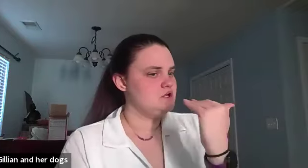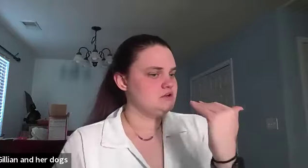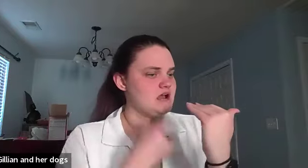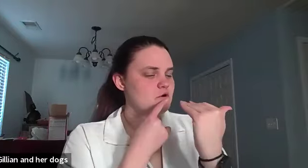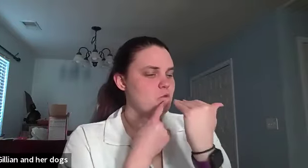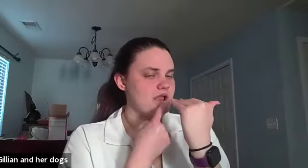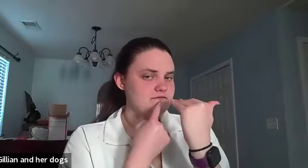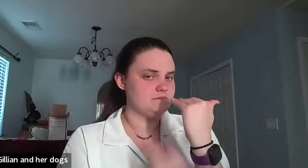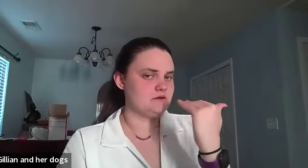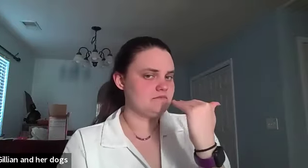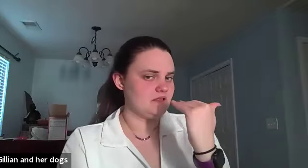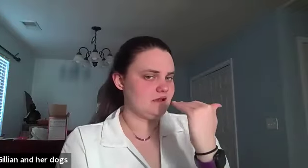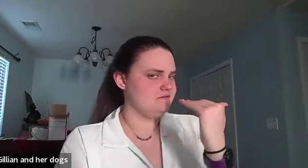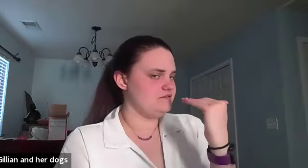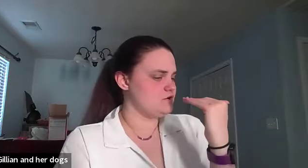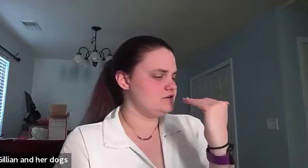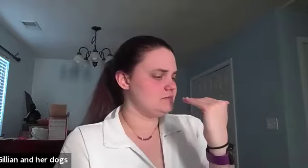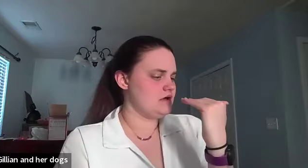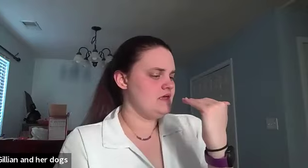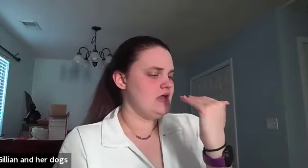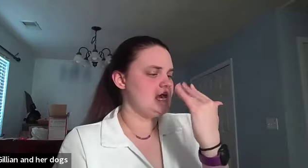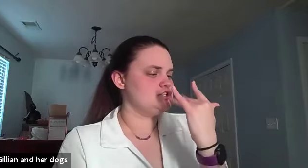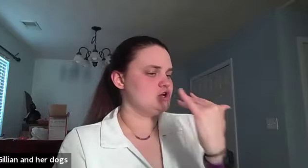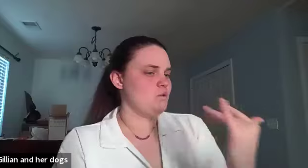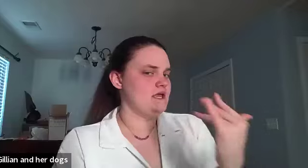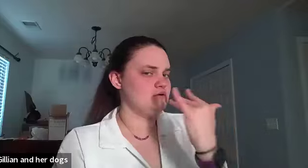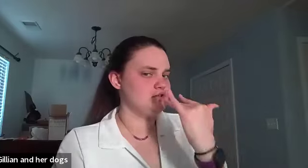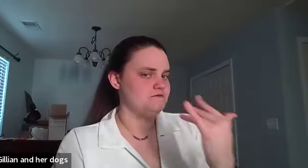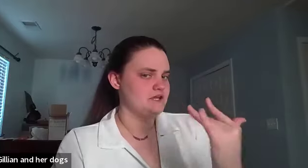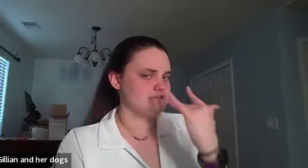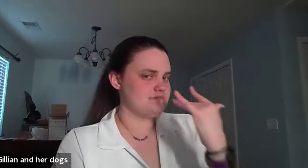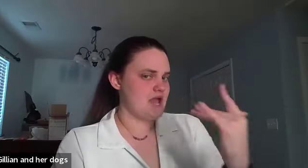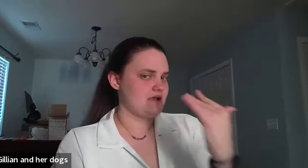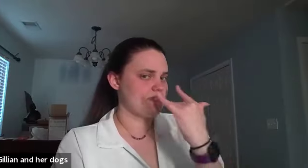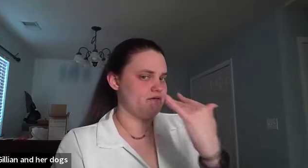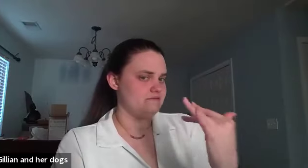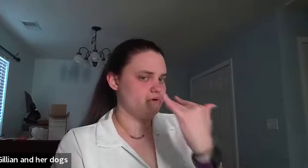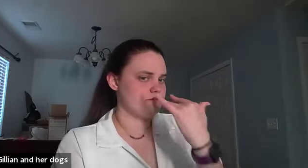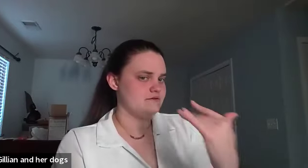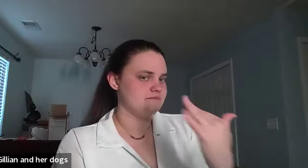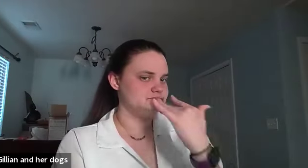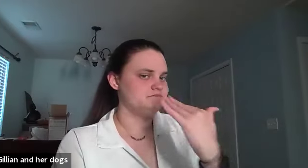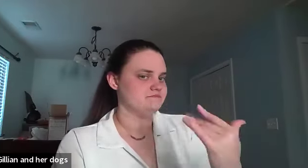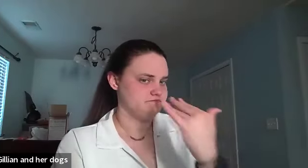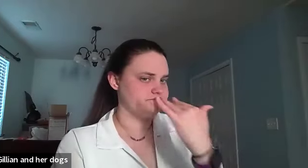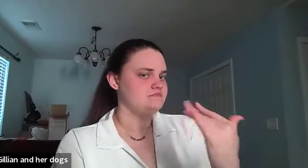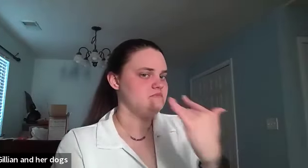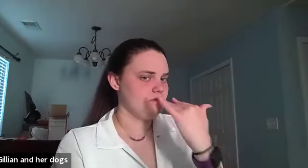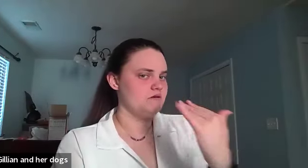You're going to have it away from your like kind of in front of your mouth and you're going to wiggle your fingers back and forth. All